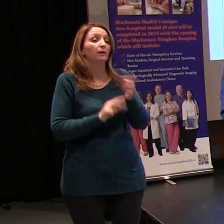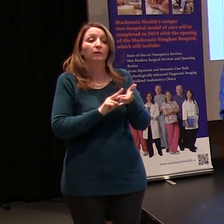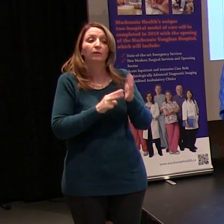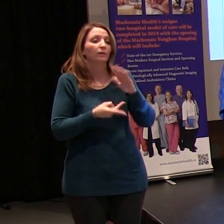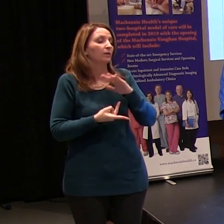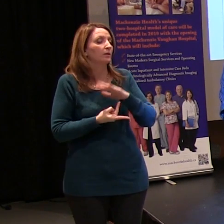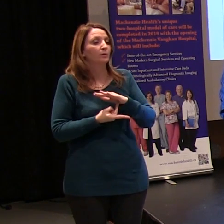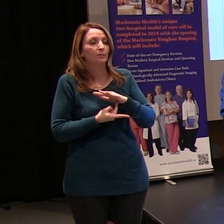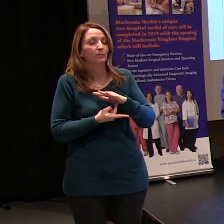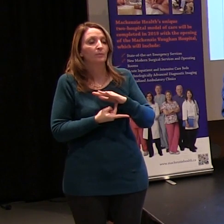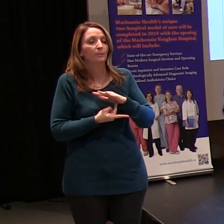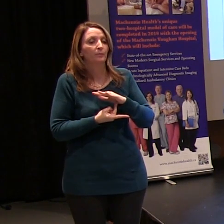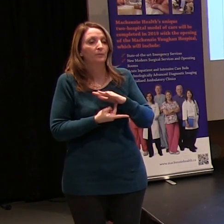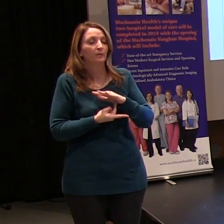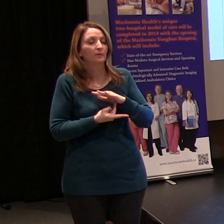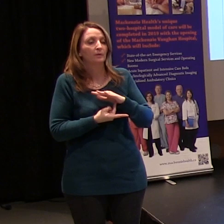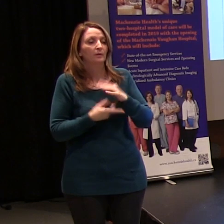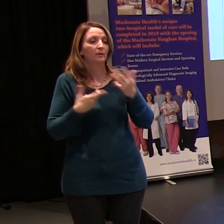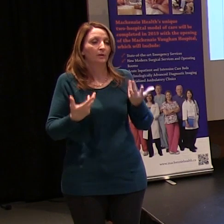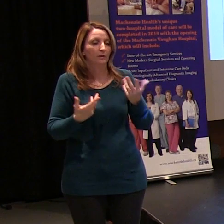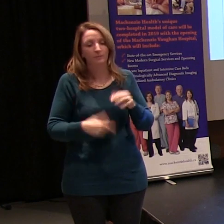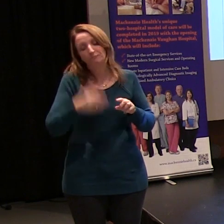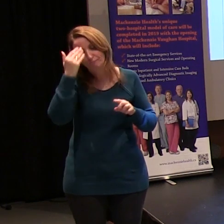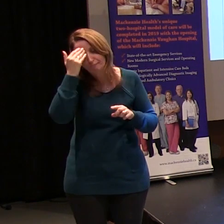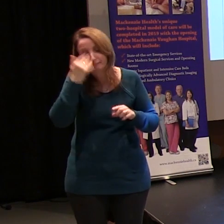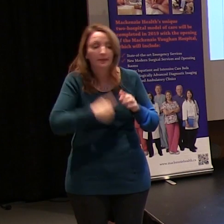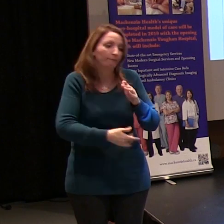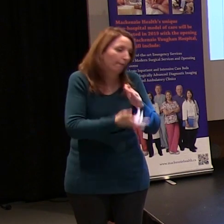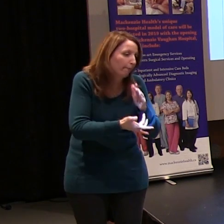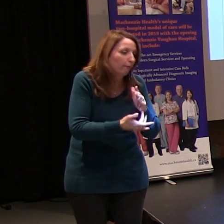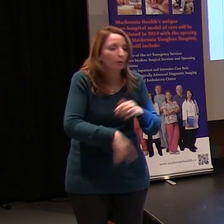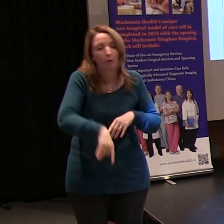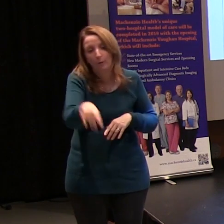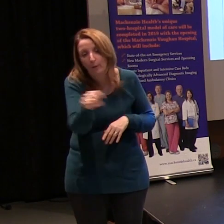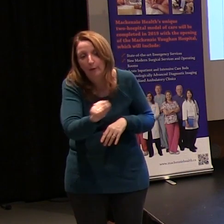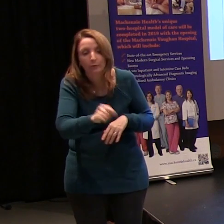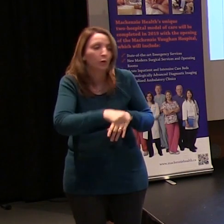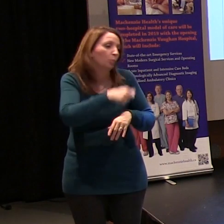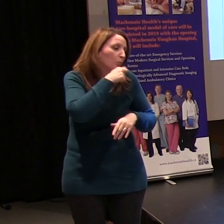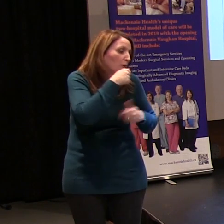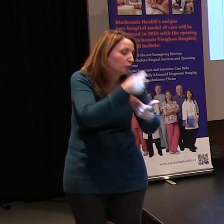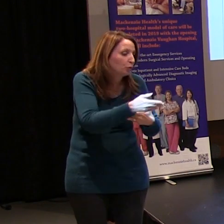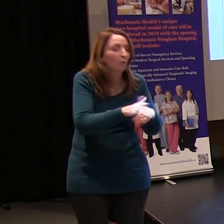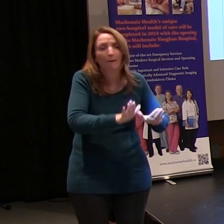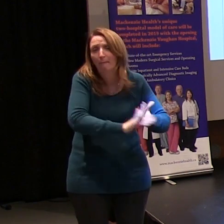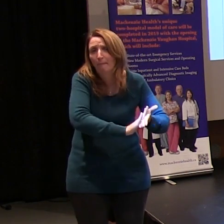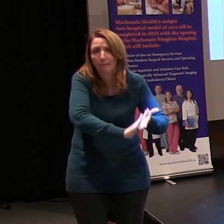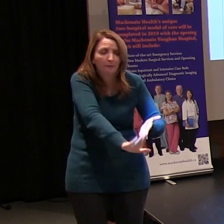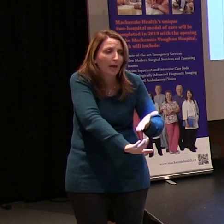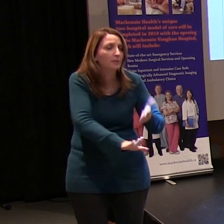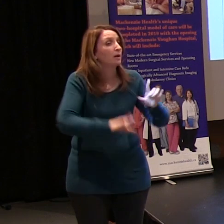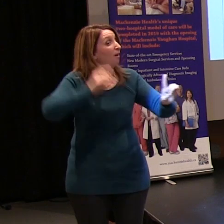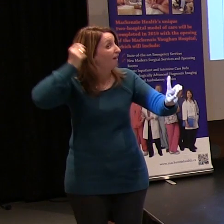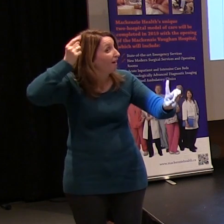about, let's not forget technology, washroom, private room, Everything is cool. In the end of the day,